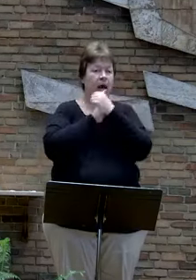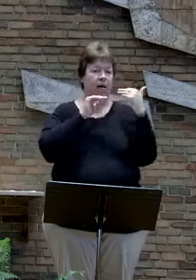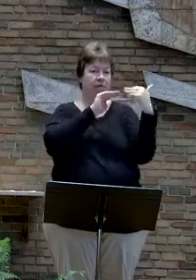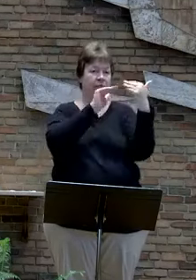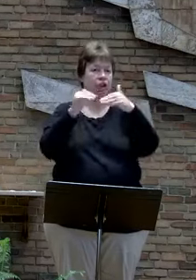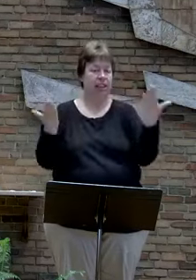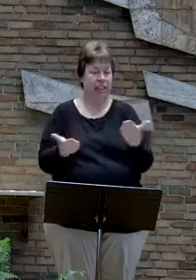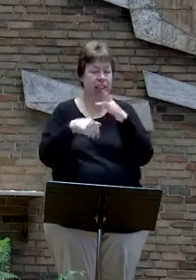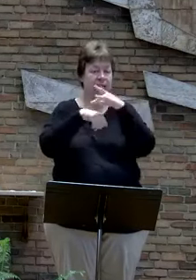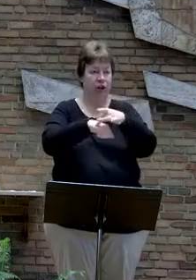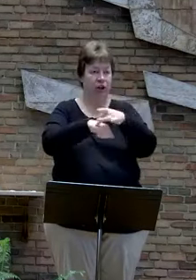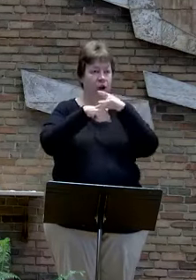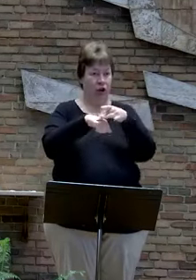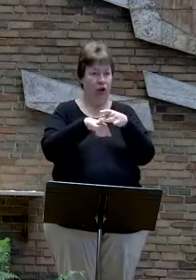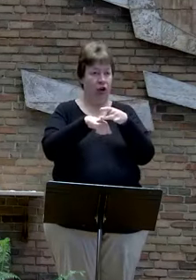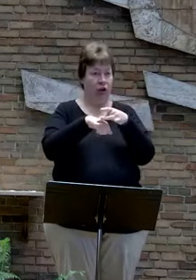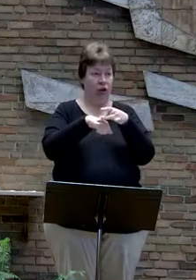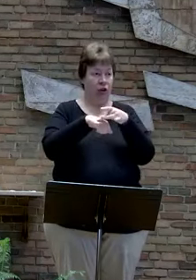here on earth.